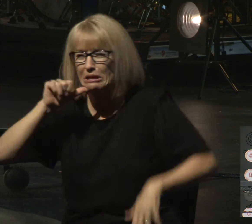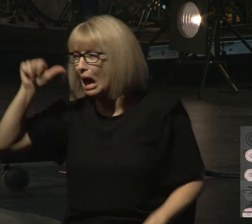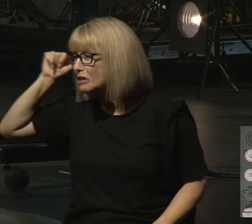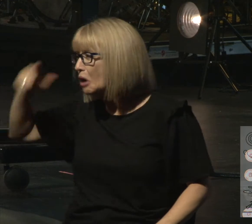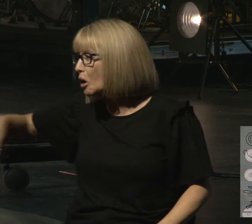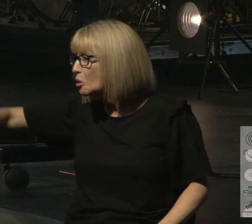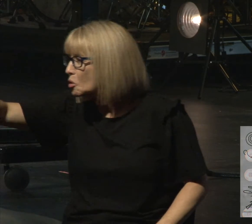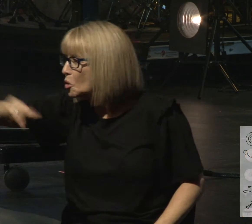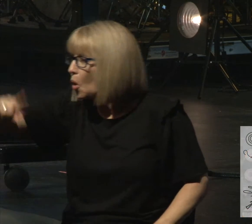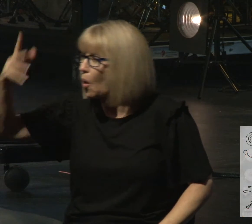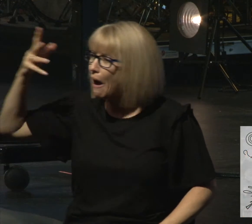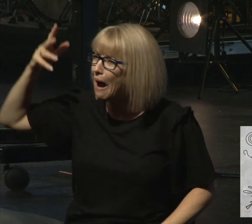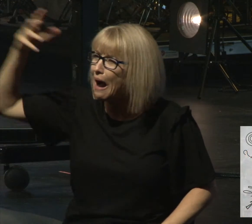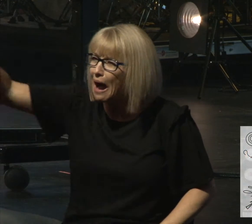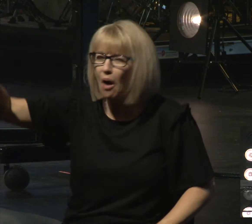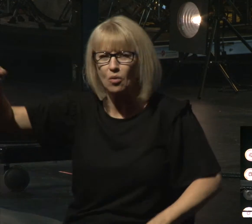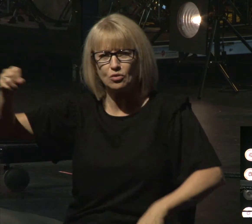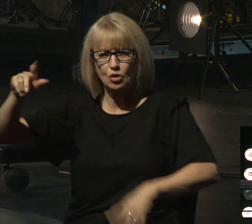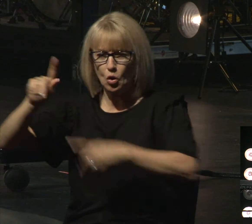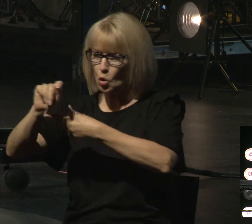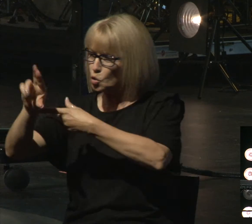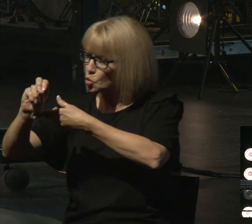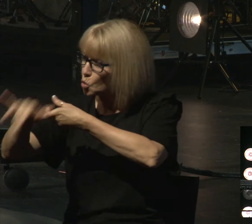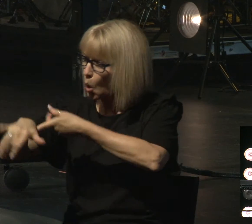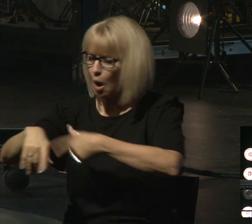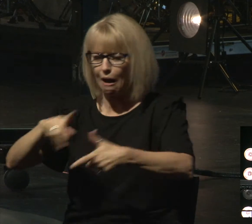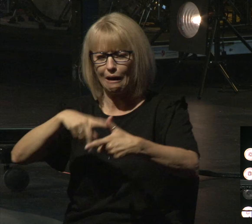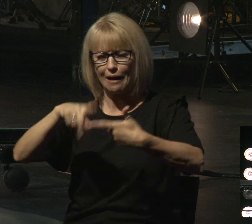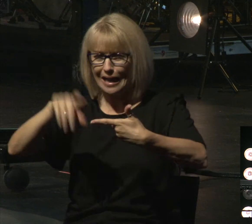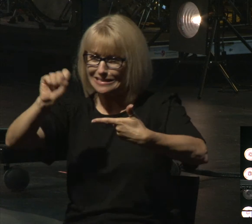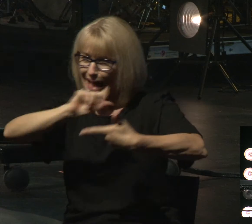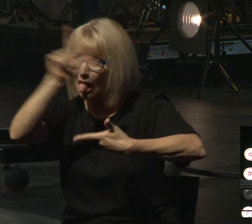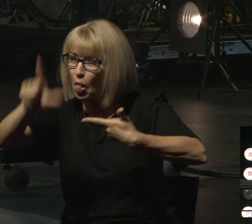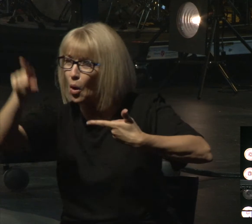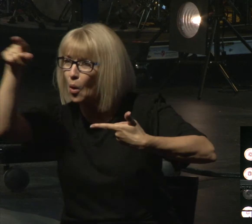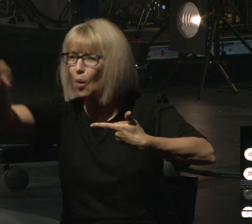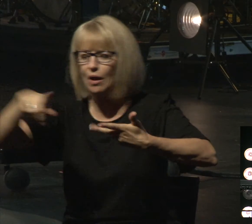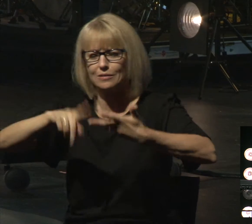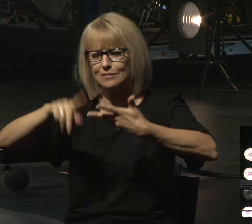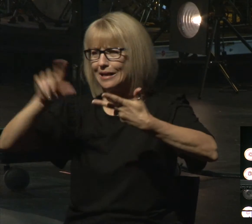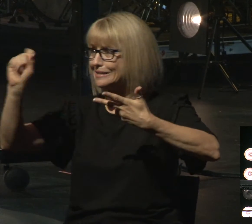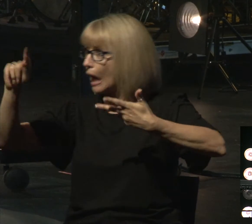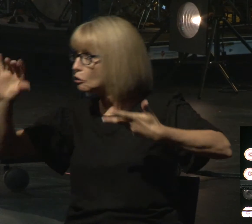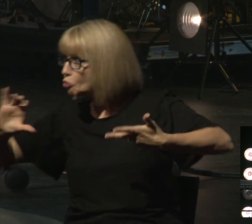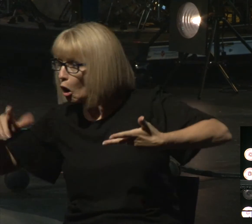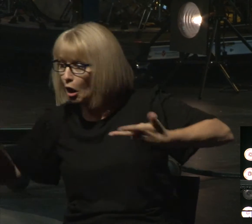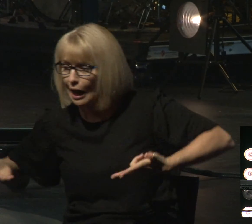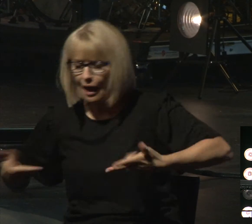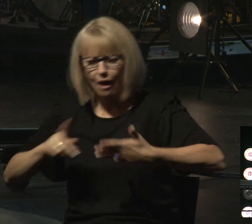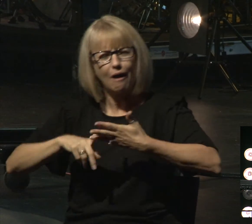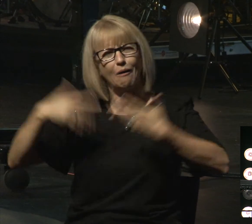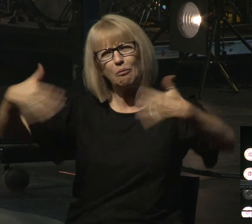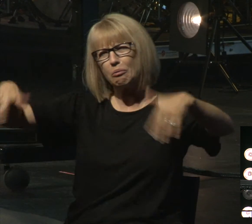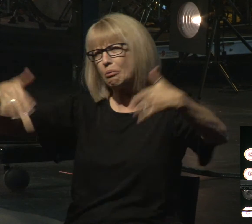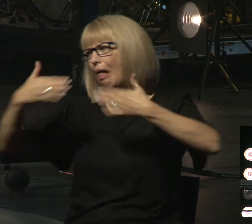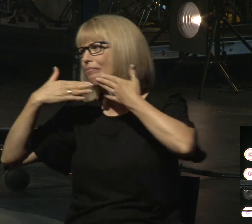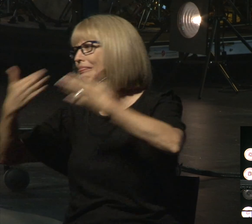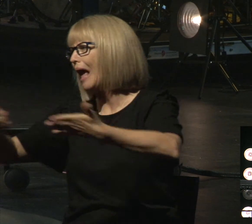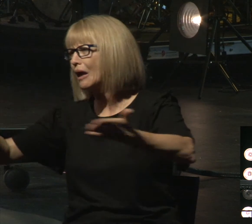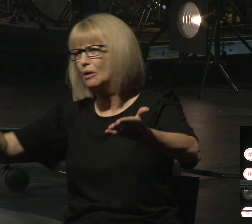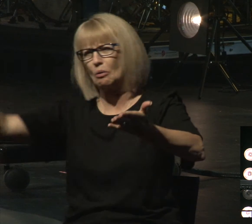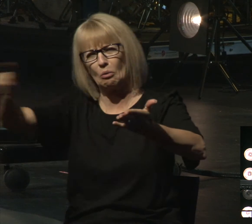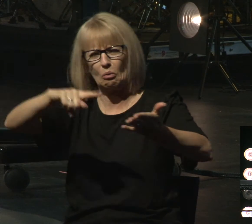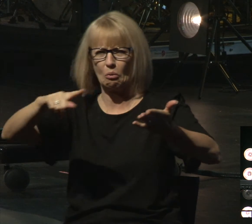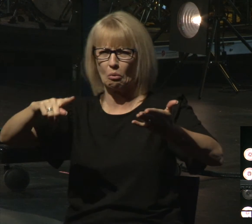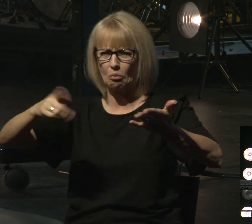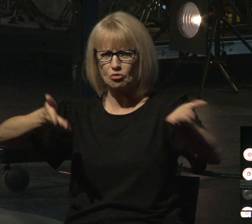as we went all throughout Troy, Missouri, St. Charles, Missouri, all of St. Louis, Missouri to worship and serve the Lord. And so thank you so much for those of you who did that. In